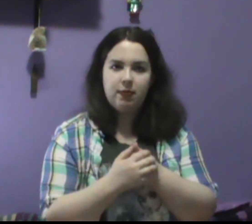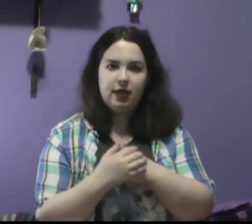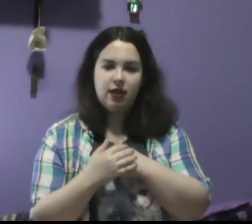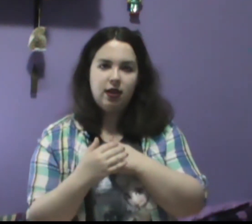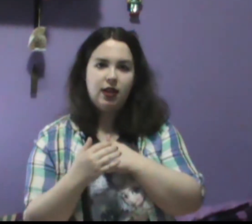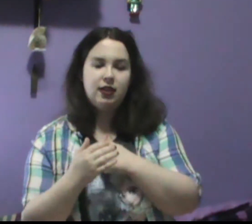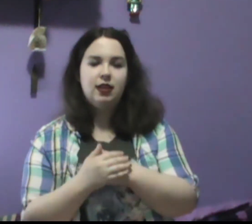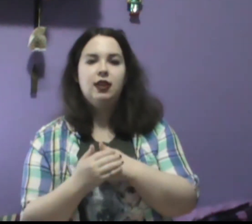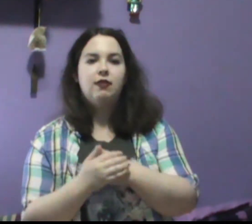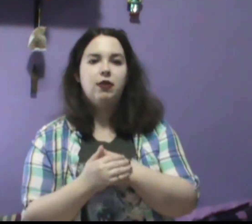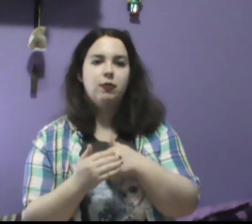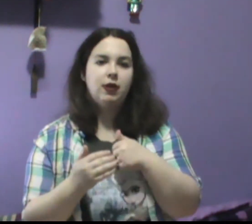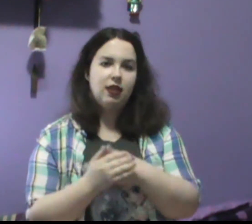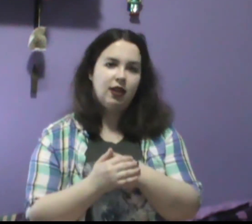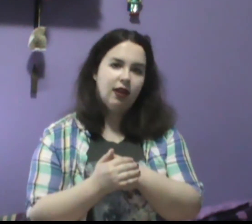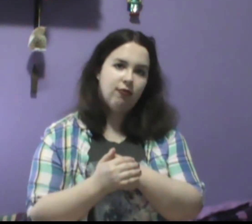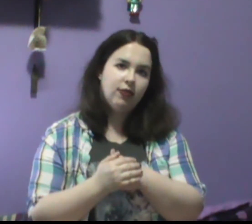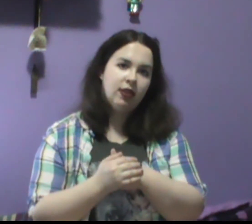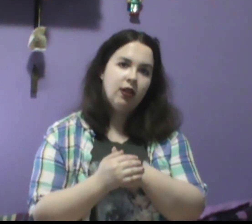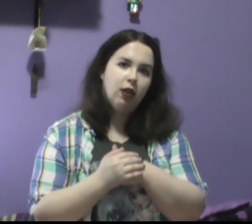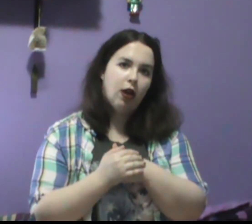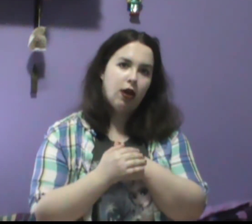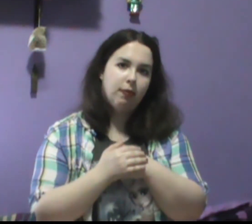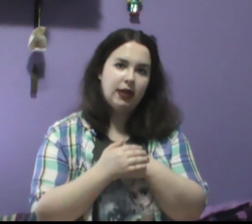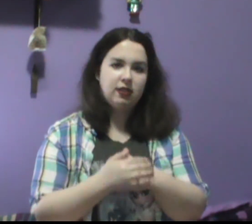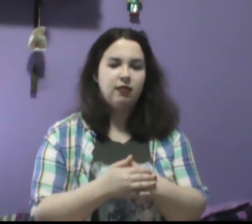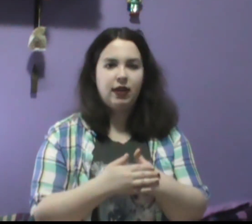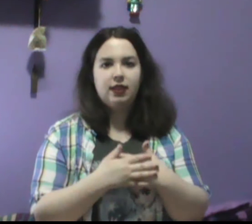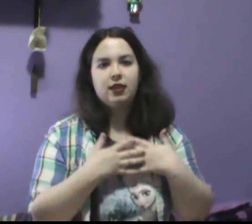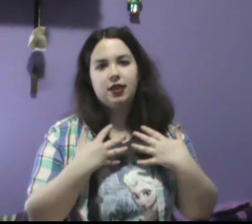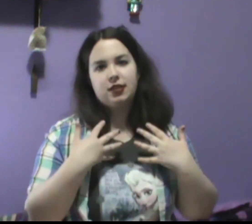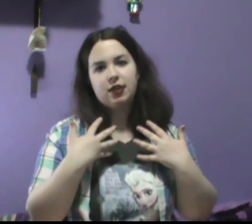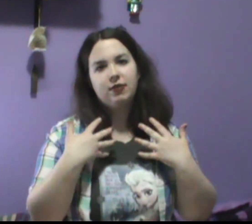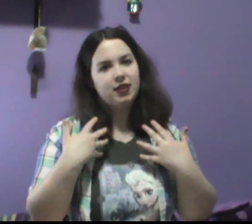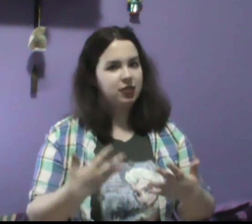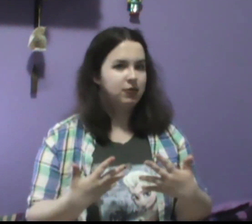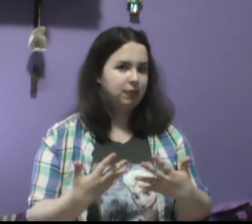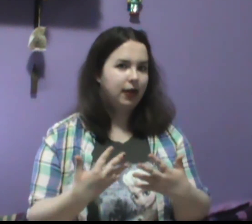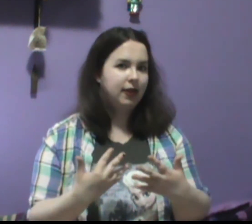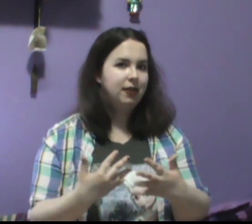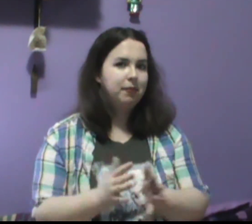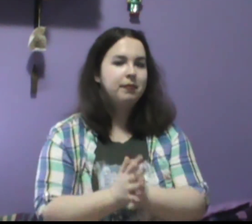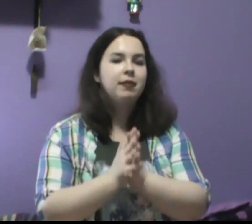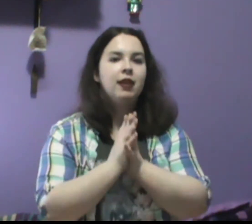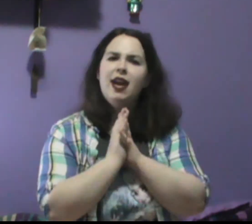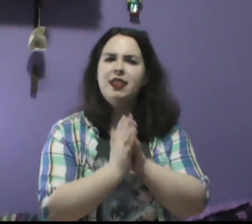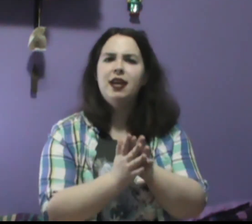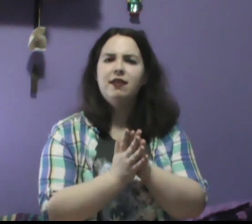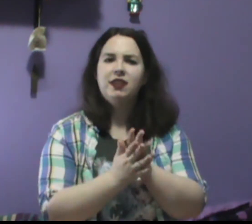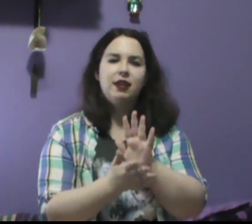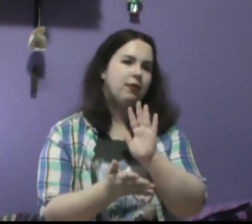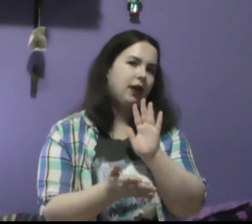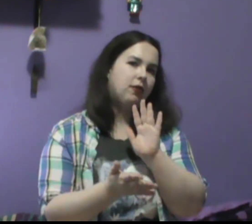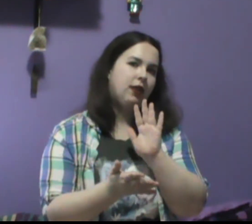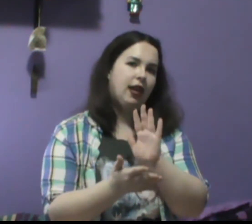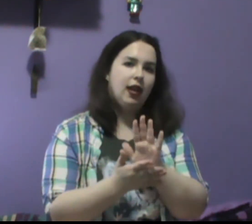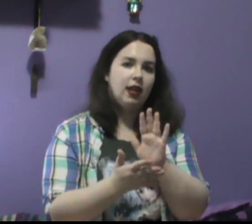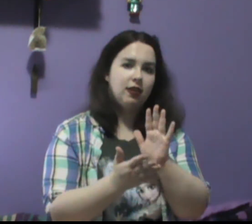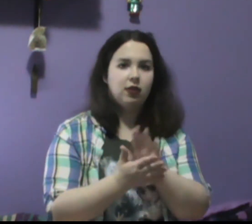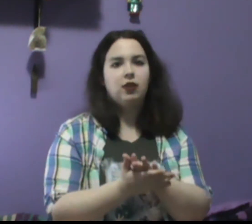but he did leave her with a gift because of the fact that they discovered that she was pregnant. And then everything around Dr.